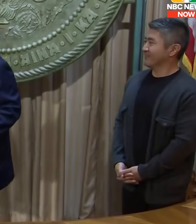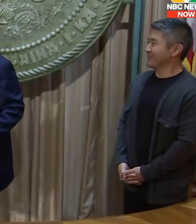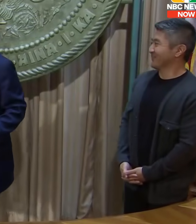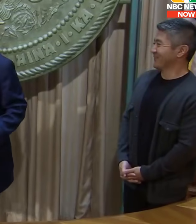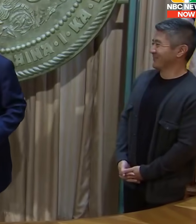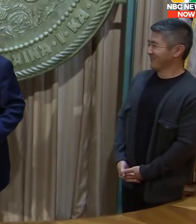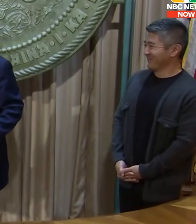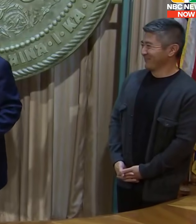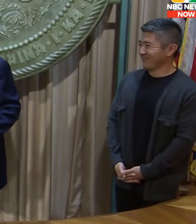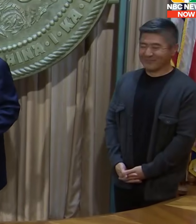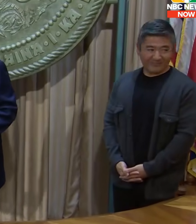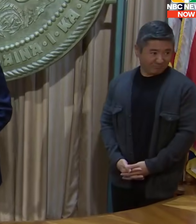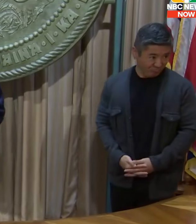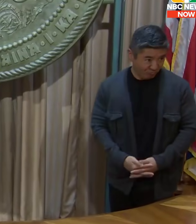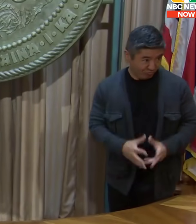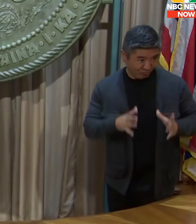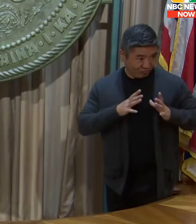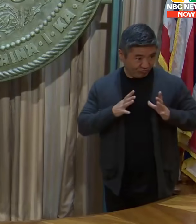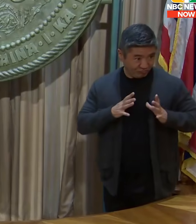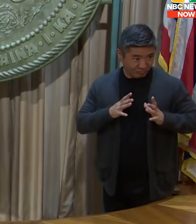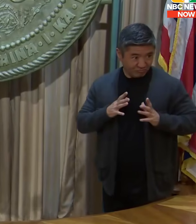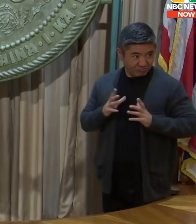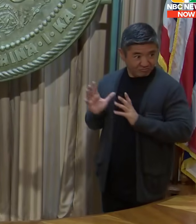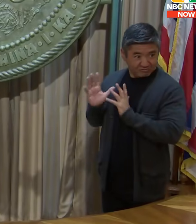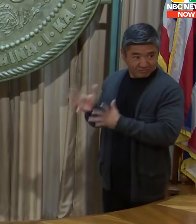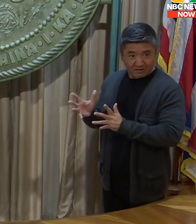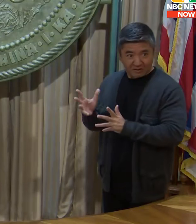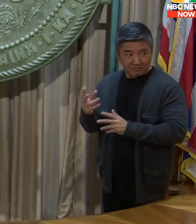Is this the side? Yes. It's okay.